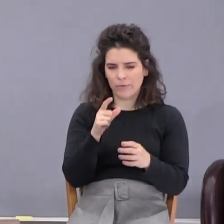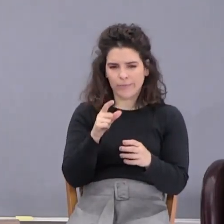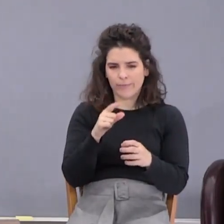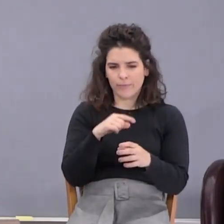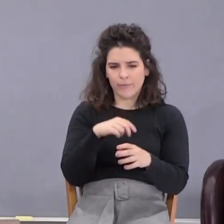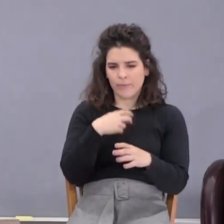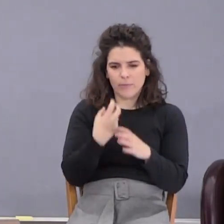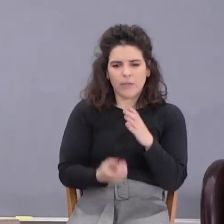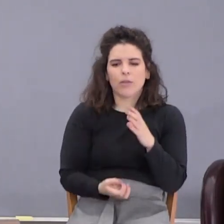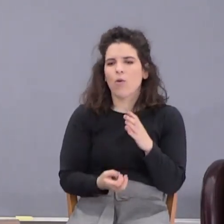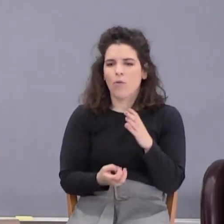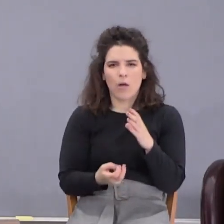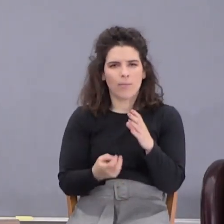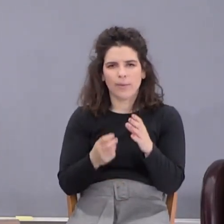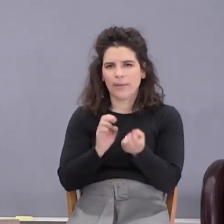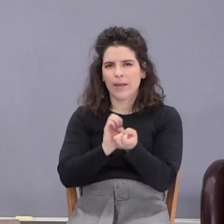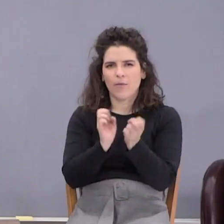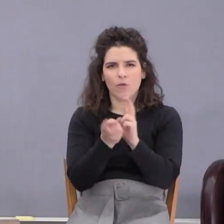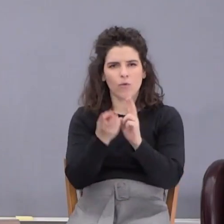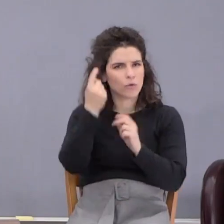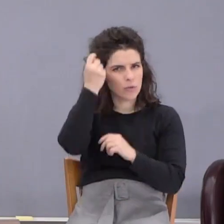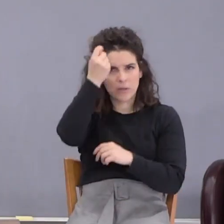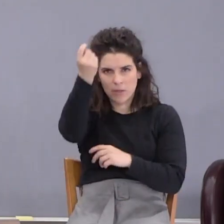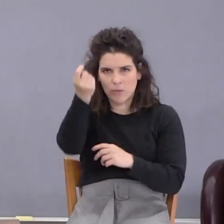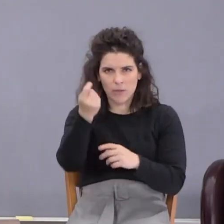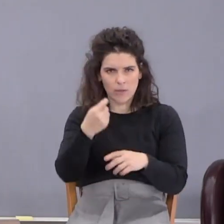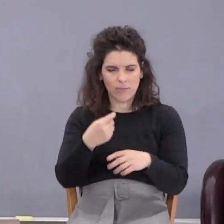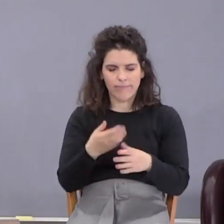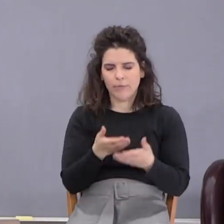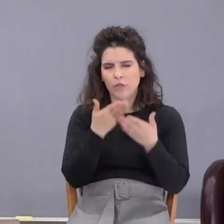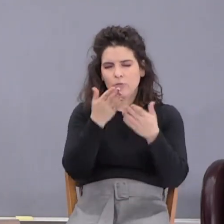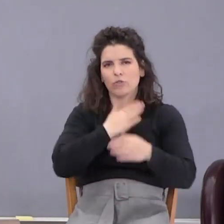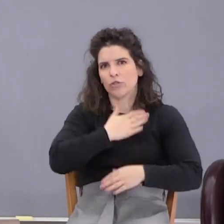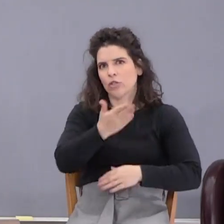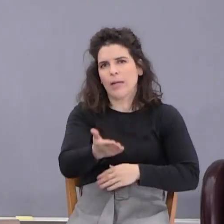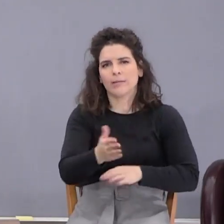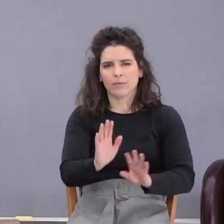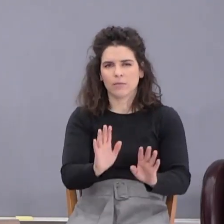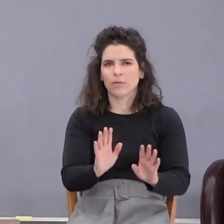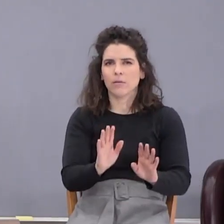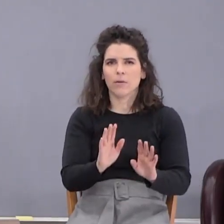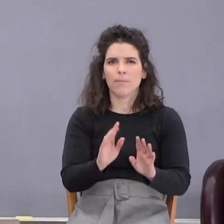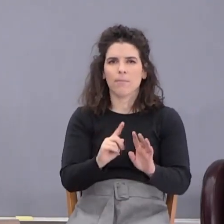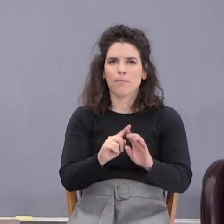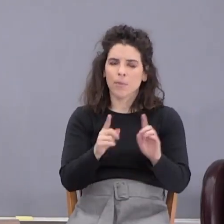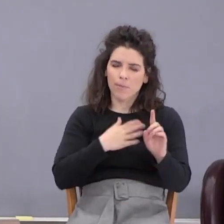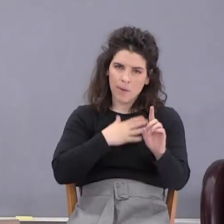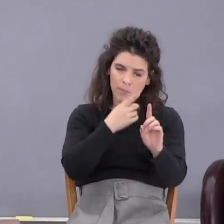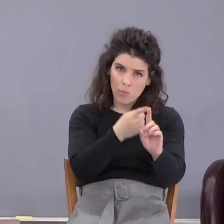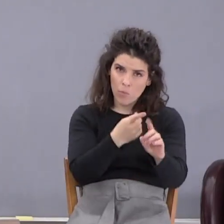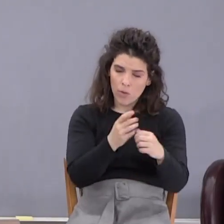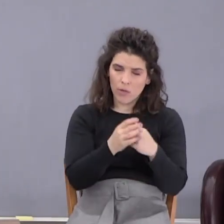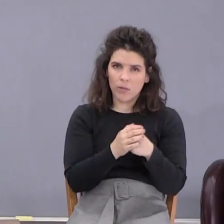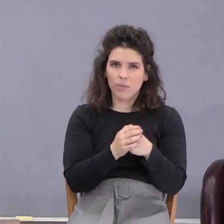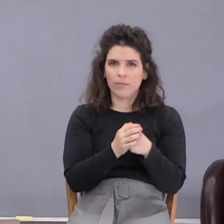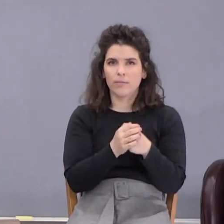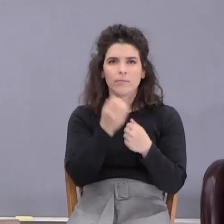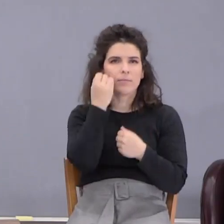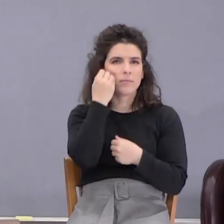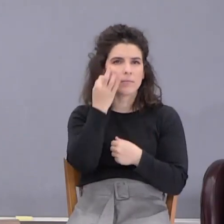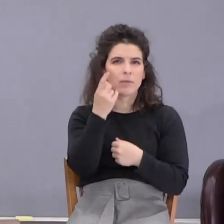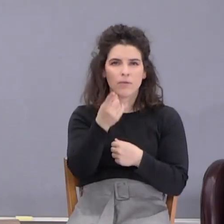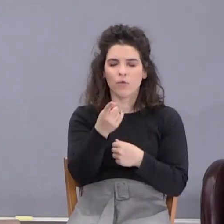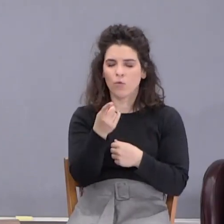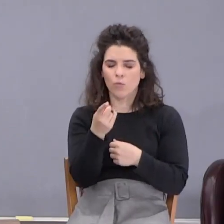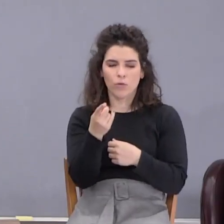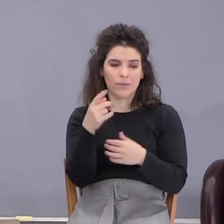what evolutionary theory proposes, so on and so forth. But the point is this. If you were